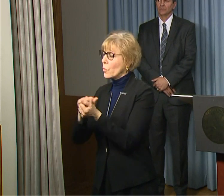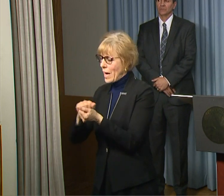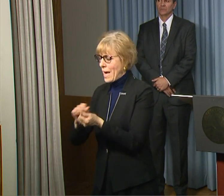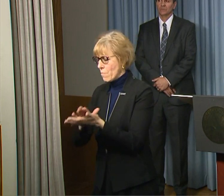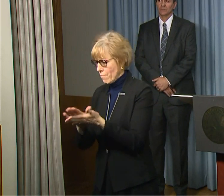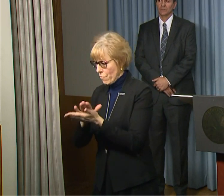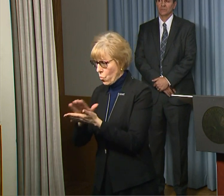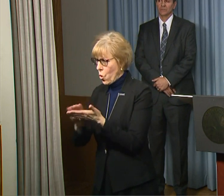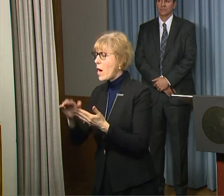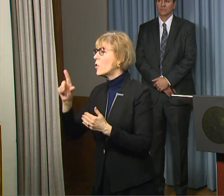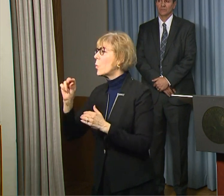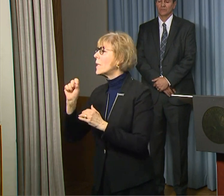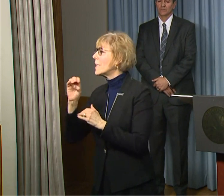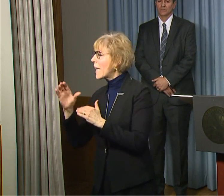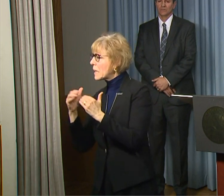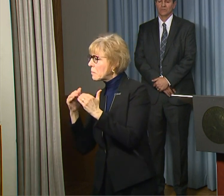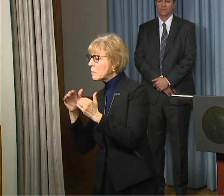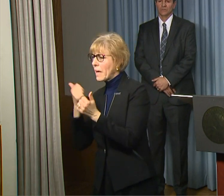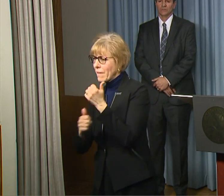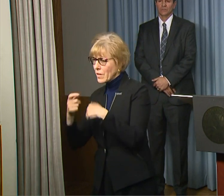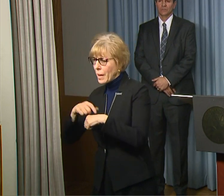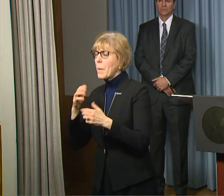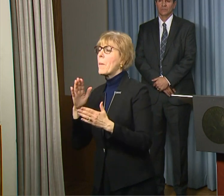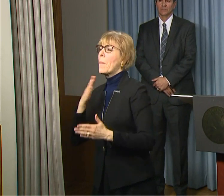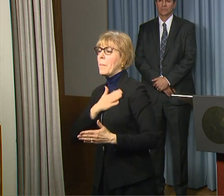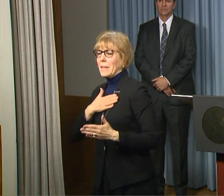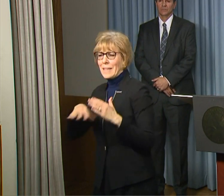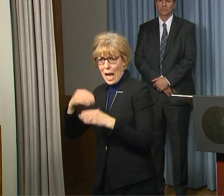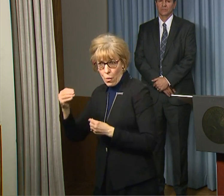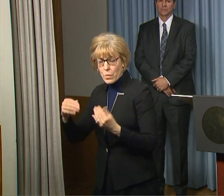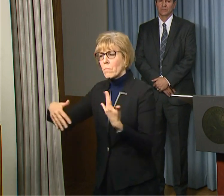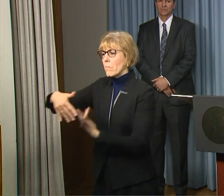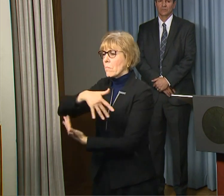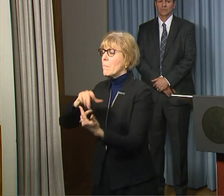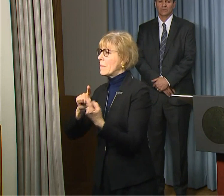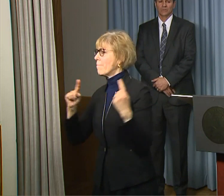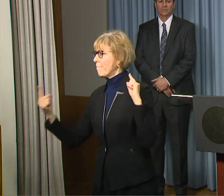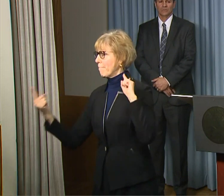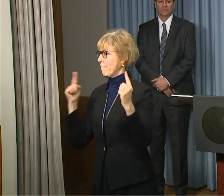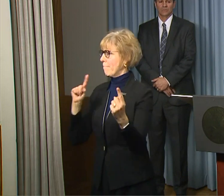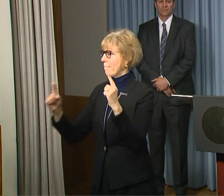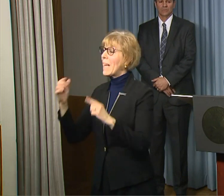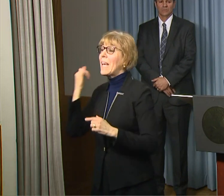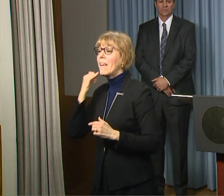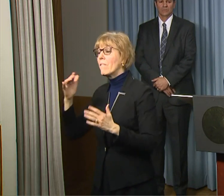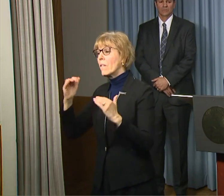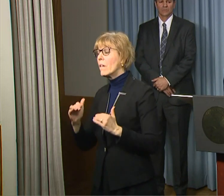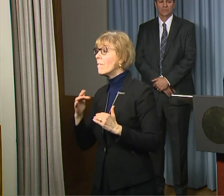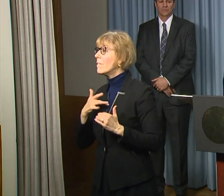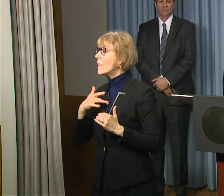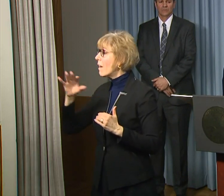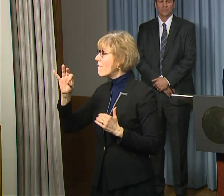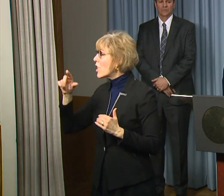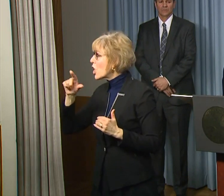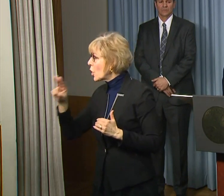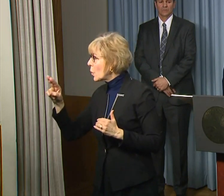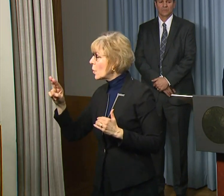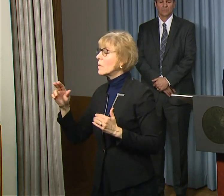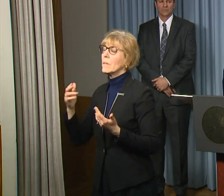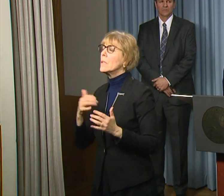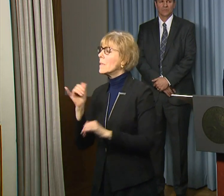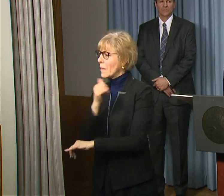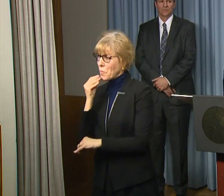time, practicing social distancing, staying home if you've got flu-like symptoms, and with